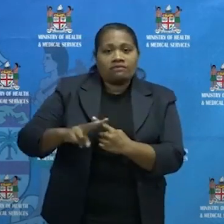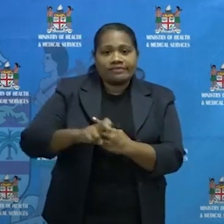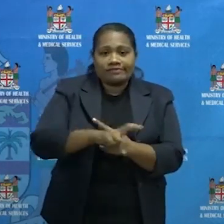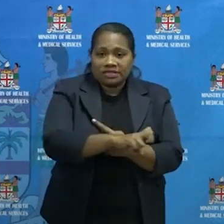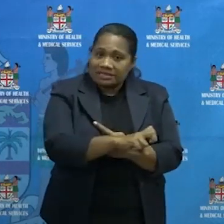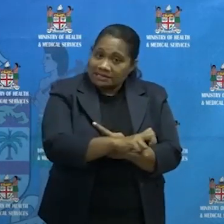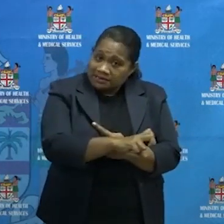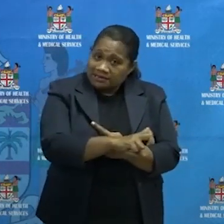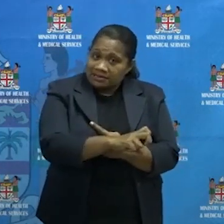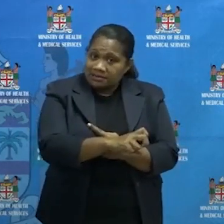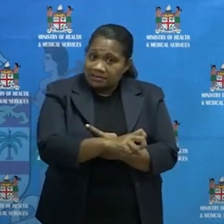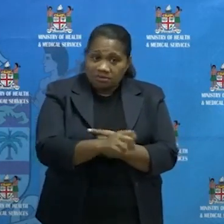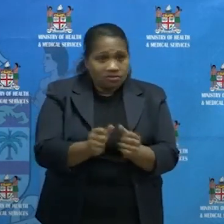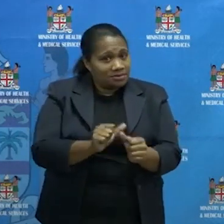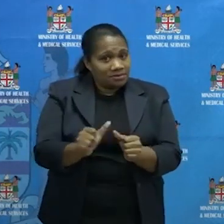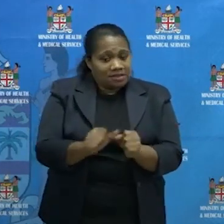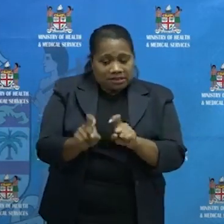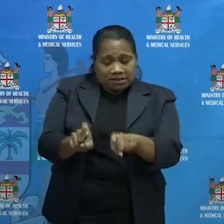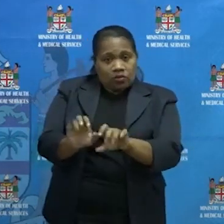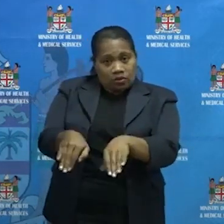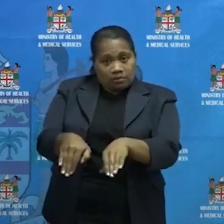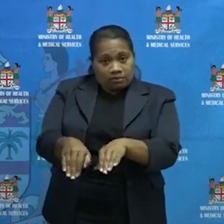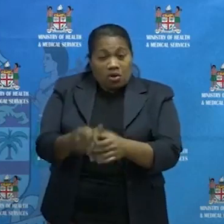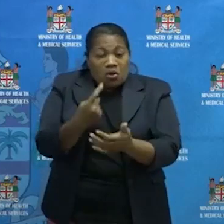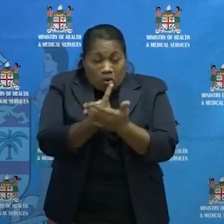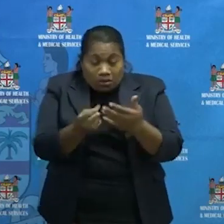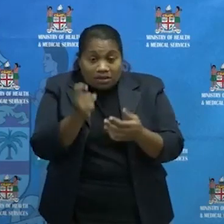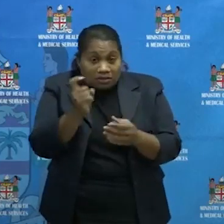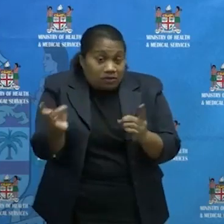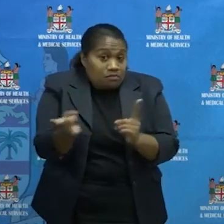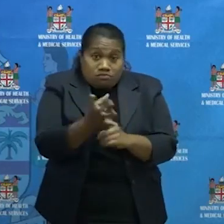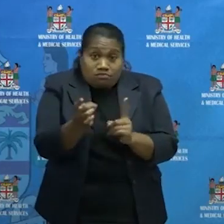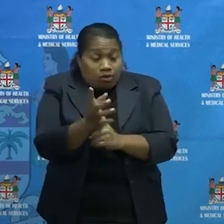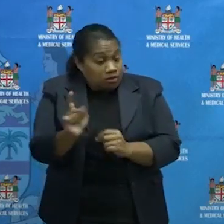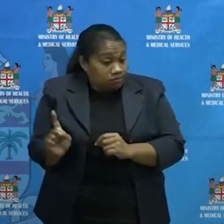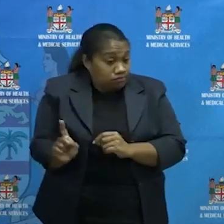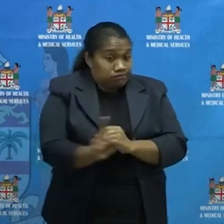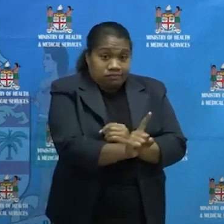But if you have to leave, please wear a mask.